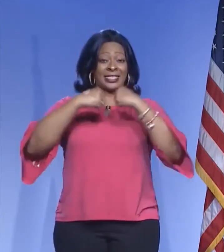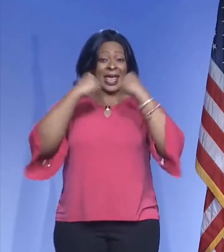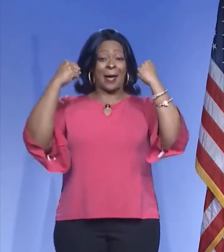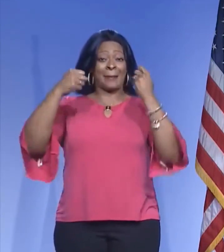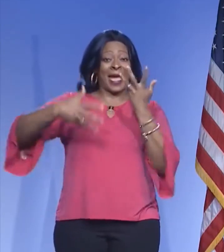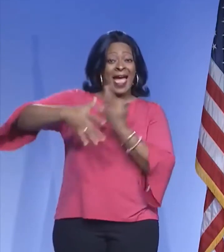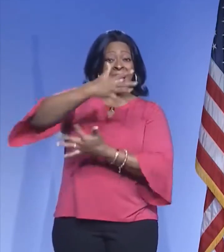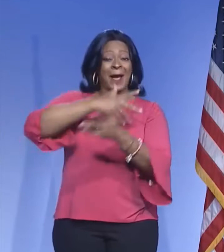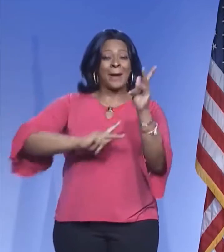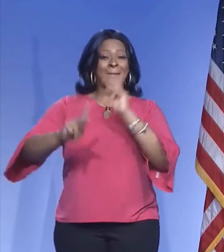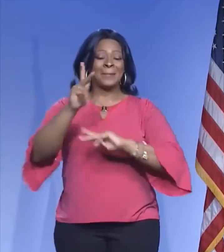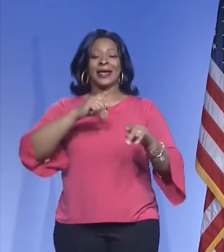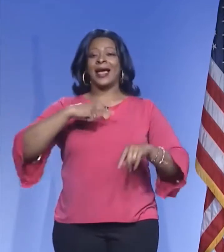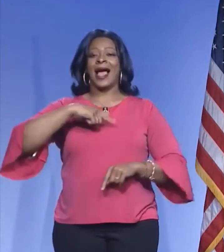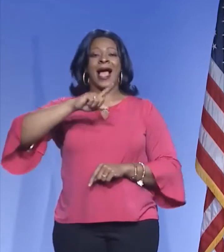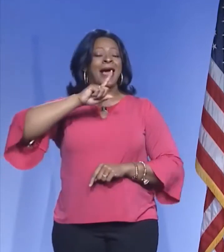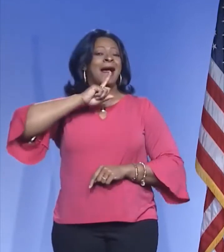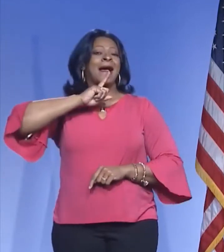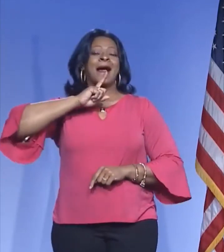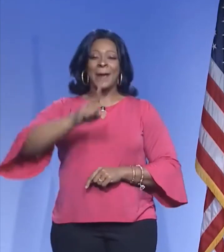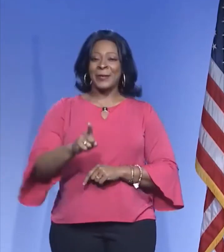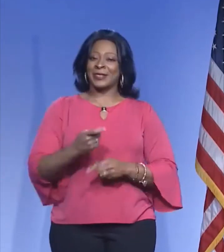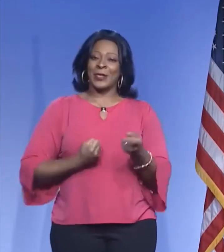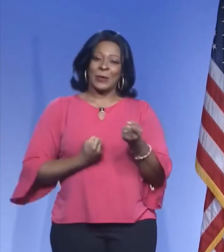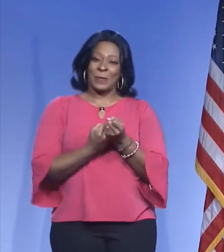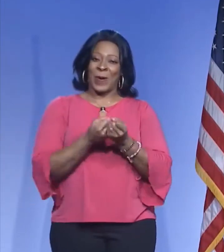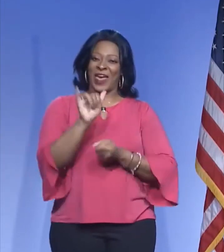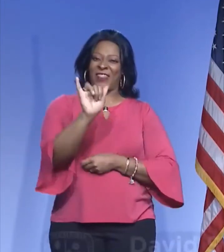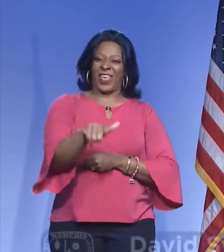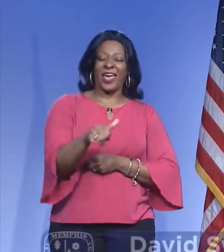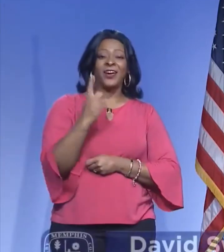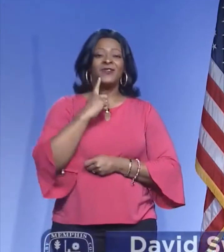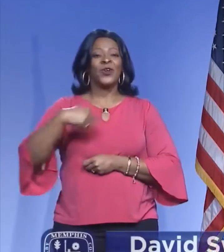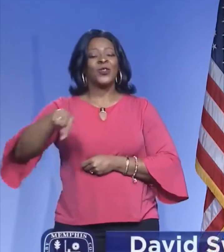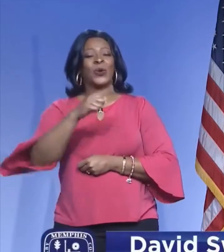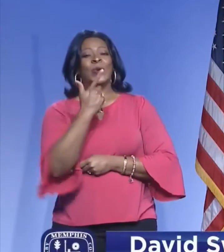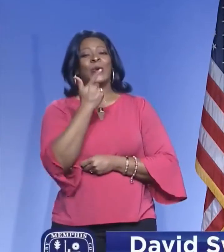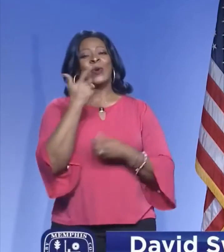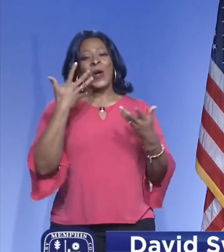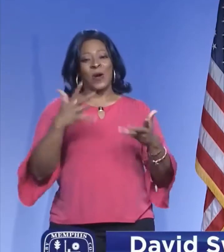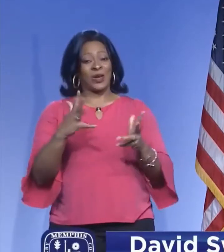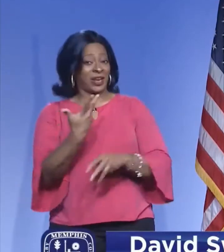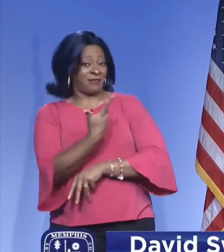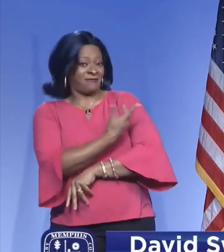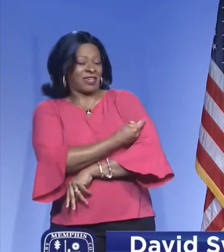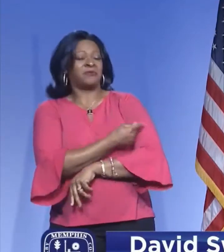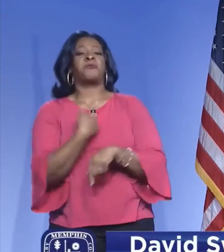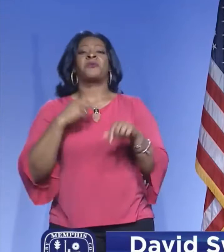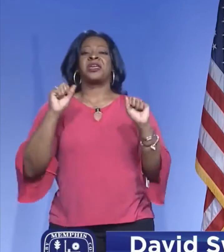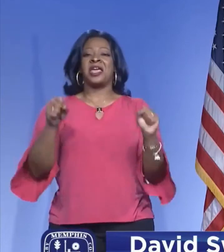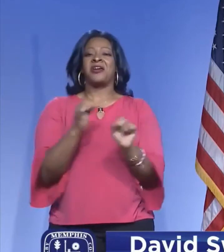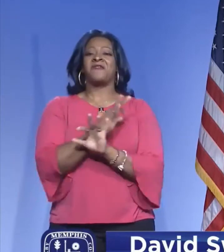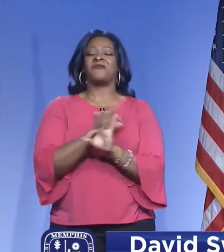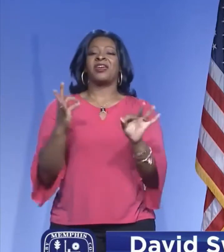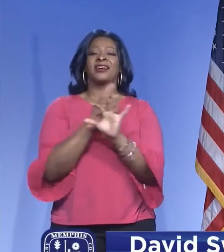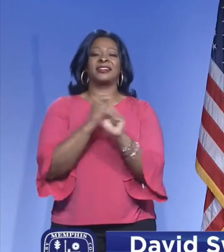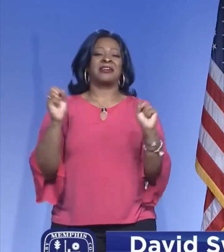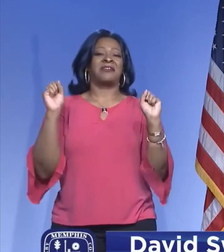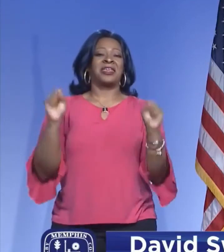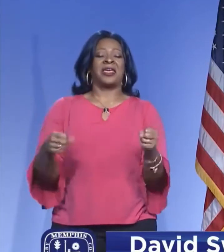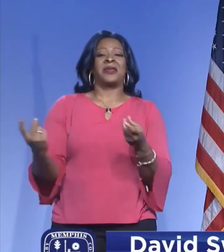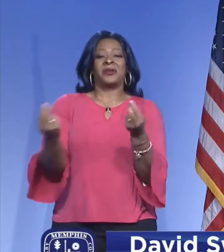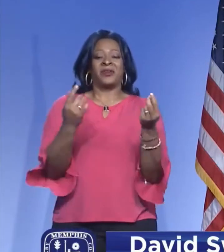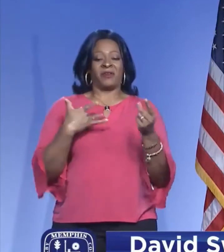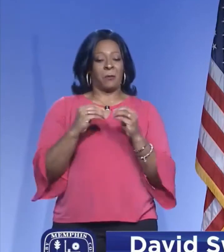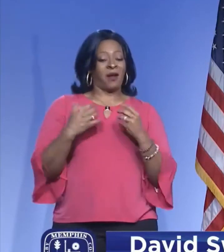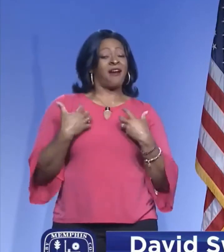out with people, I'm absolutely in favor of it. For those of us who have been vaccinated, we can do that freely and safely and feel confident